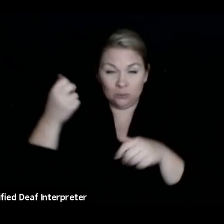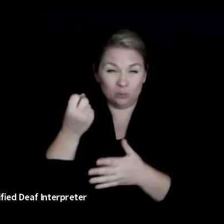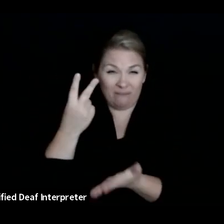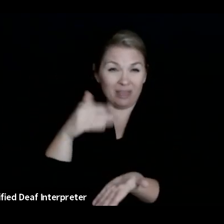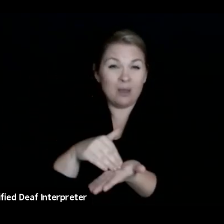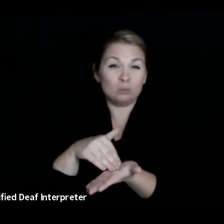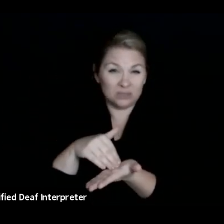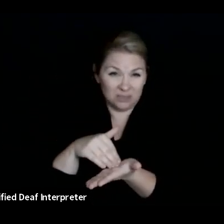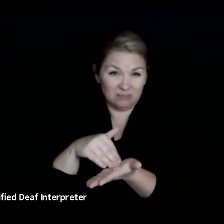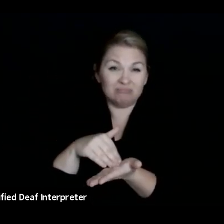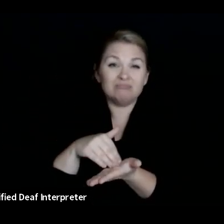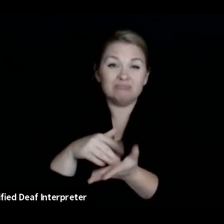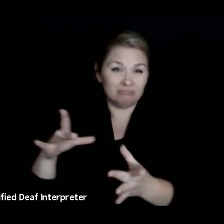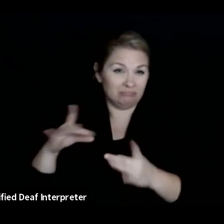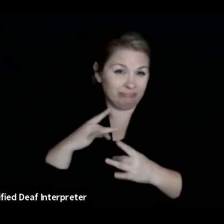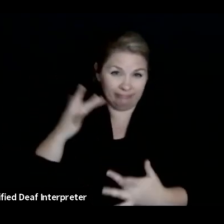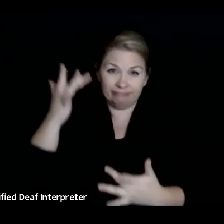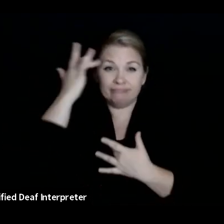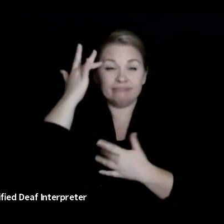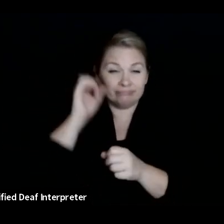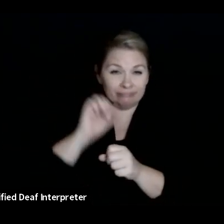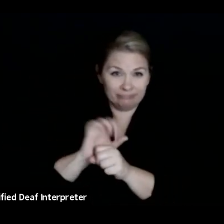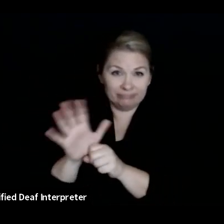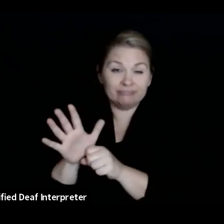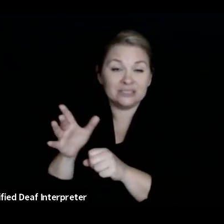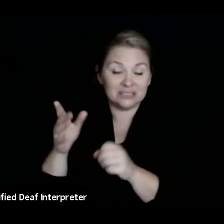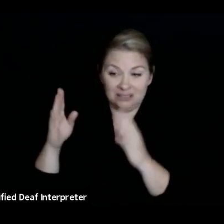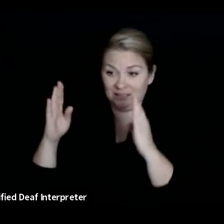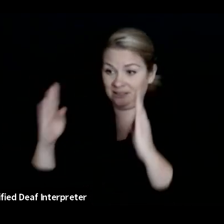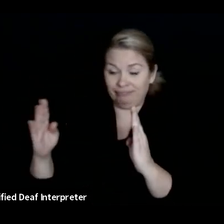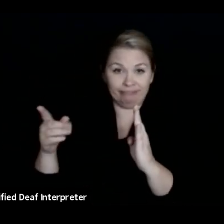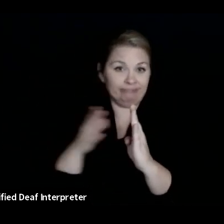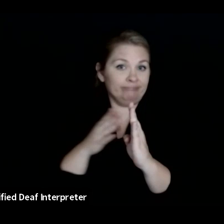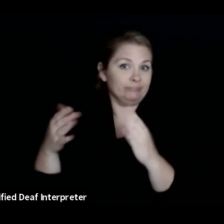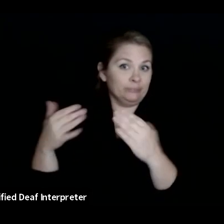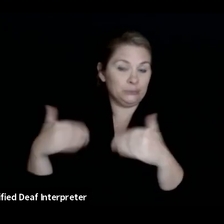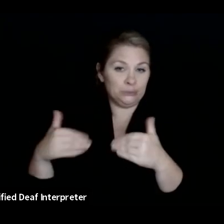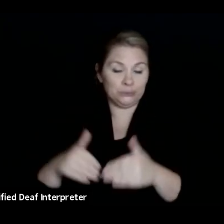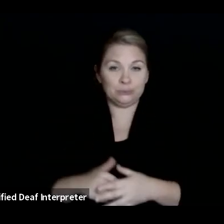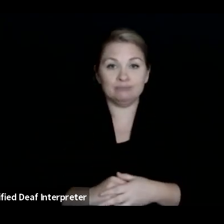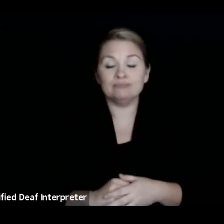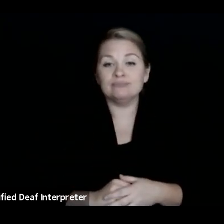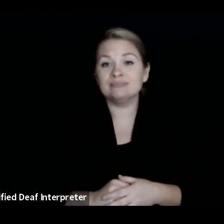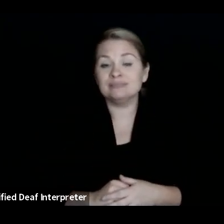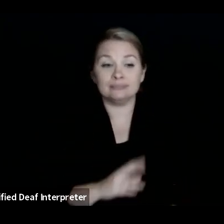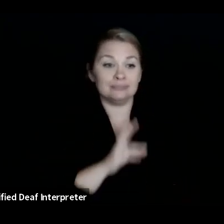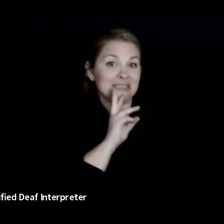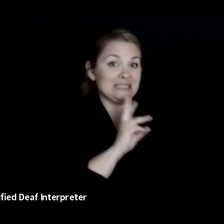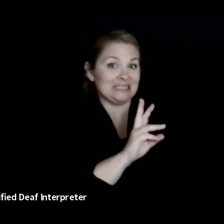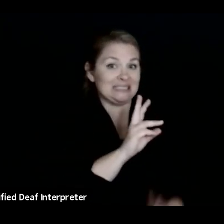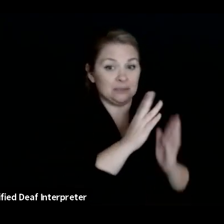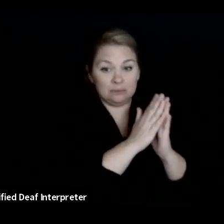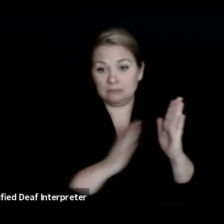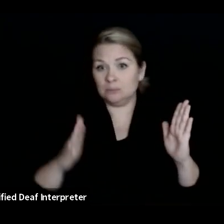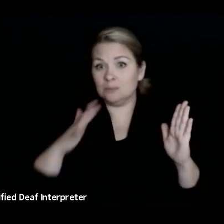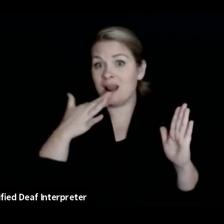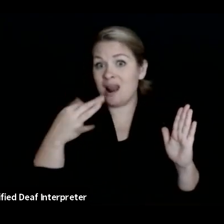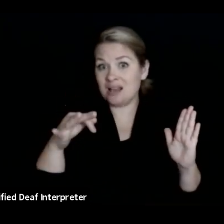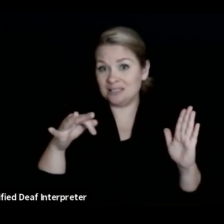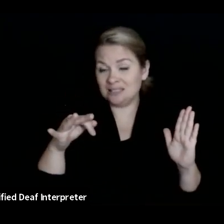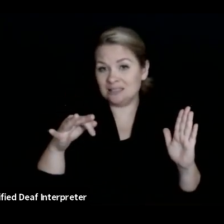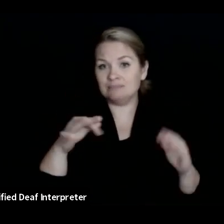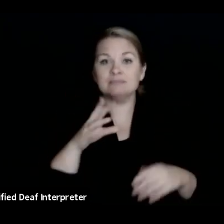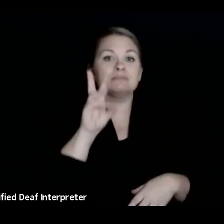seeing a large number of cases in the 6 to 19 group, which is 6,003 cases. So we're